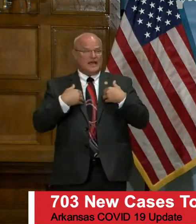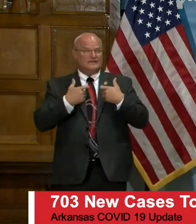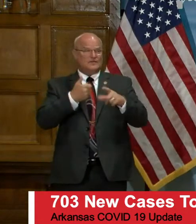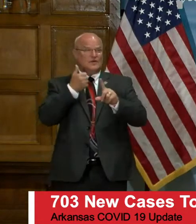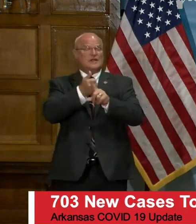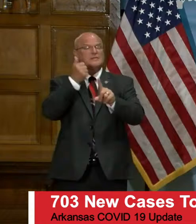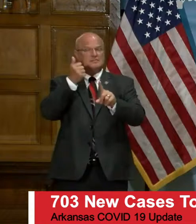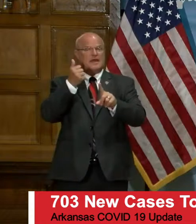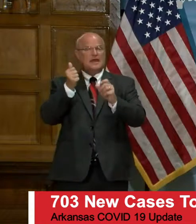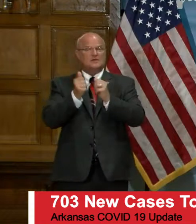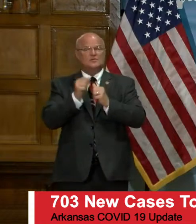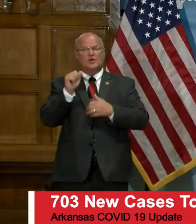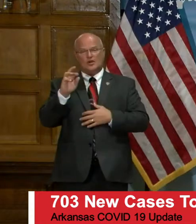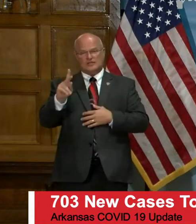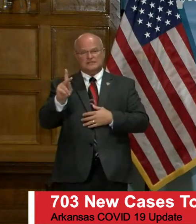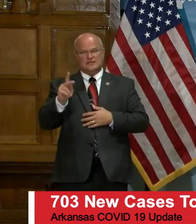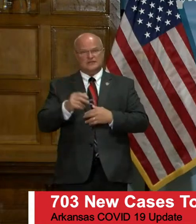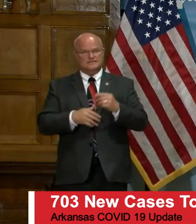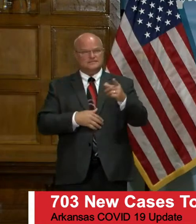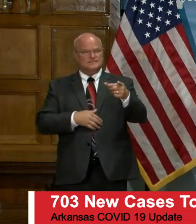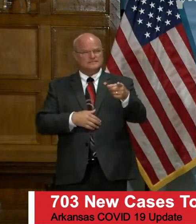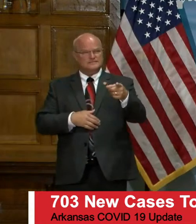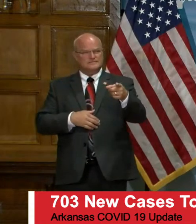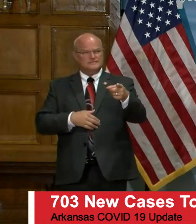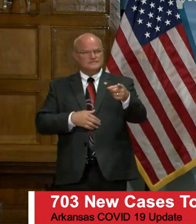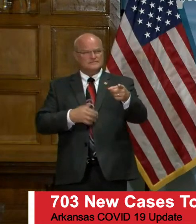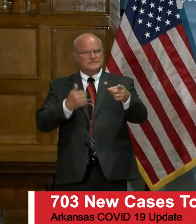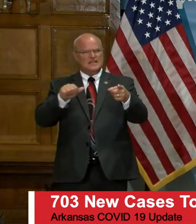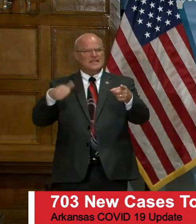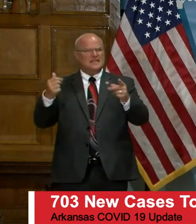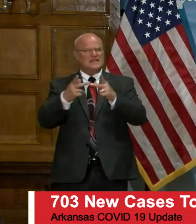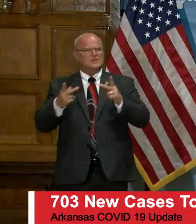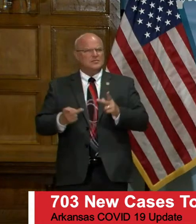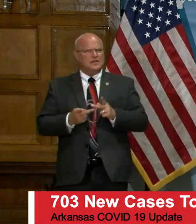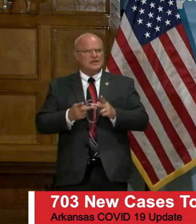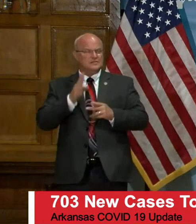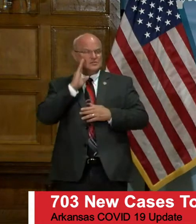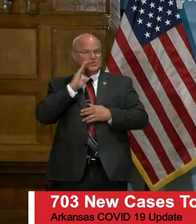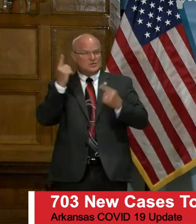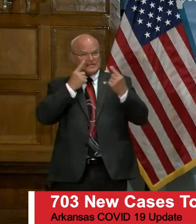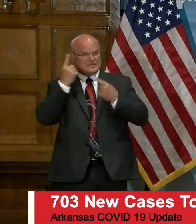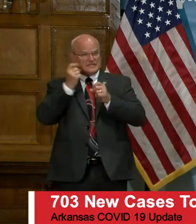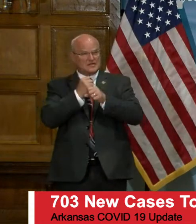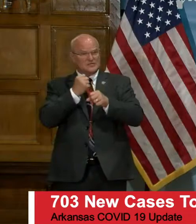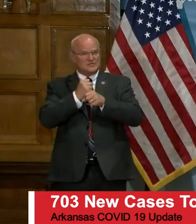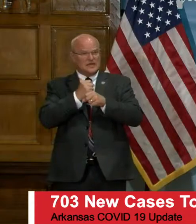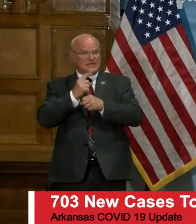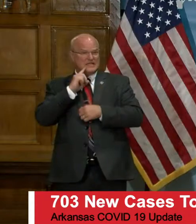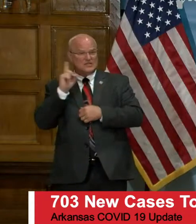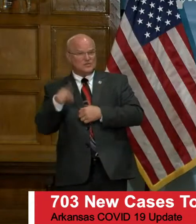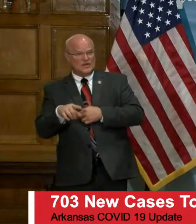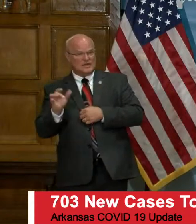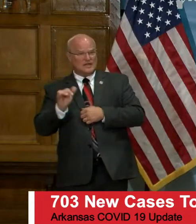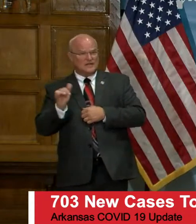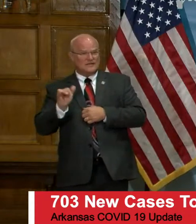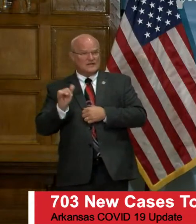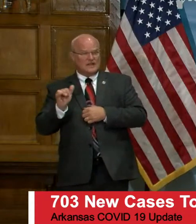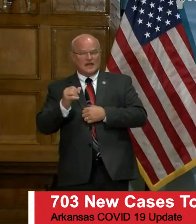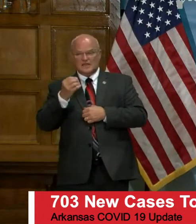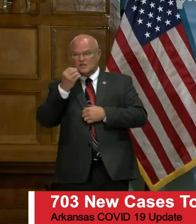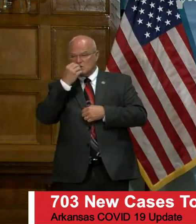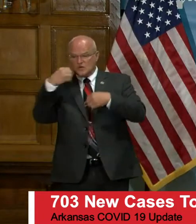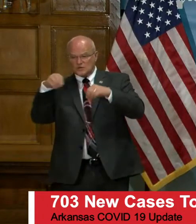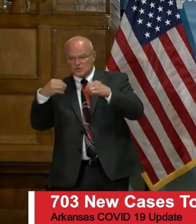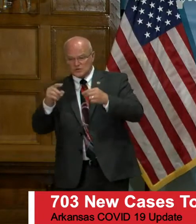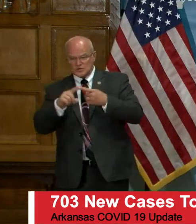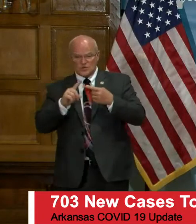greater impact with Arkansas. Yes? Is there any other location where you would consider making it a directive, like a grocery store